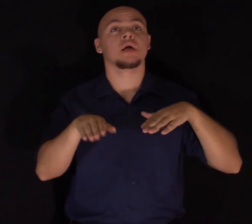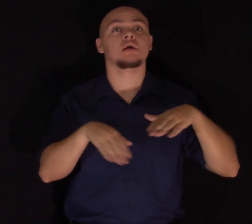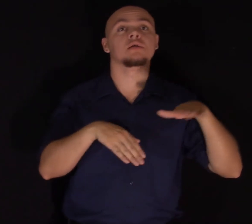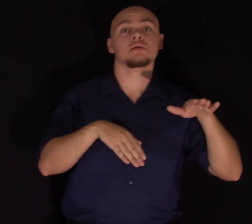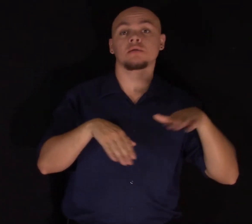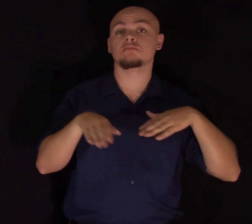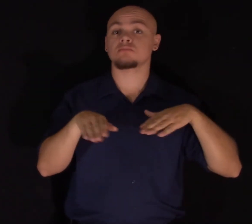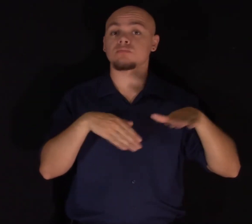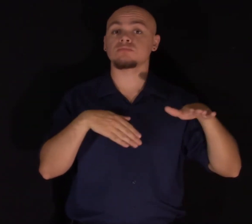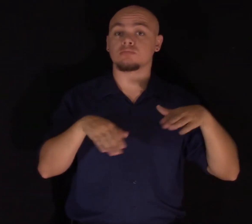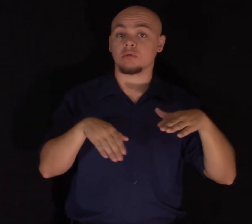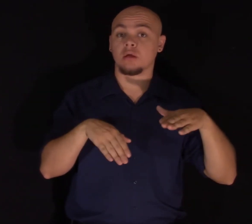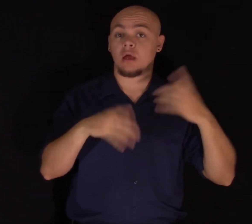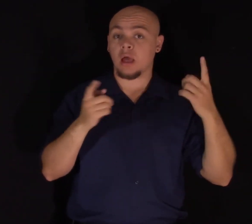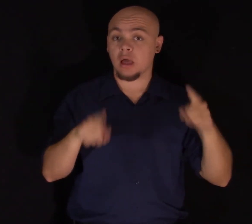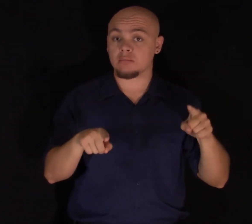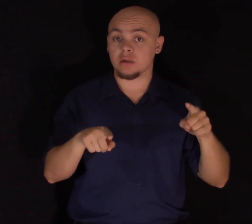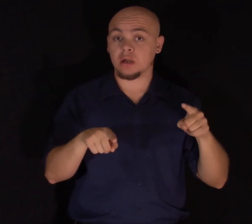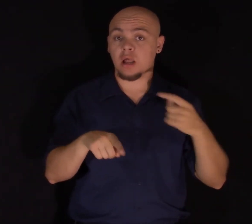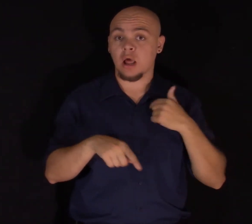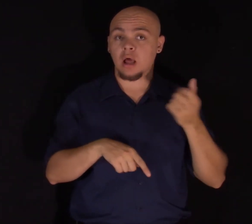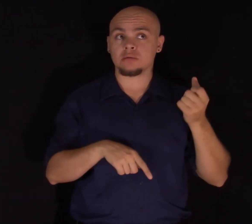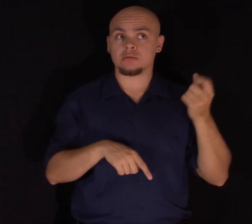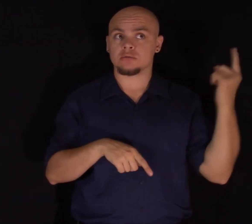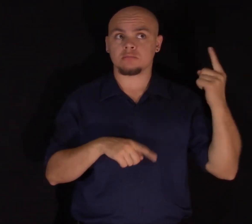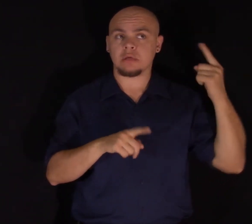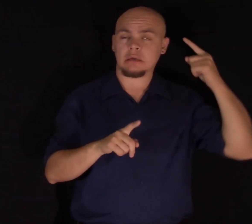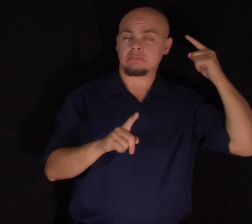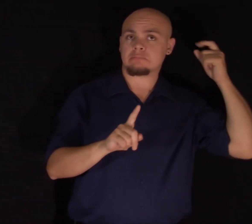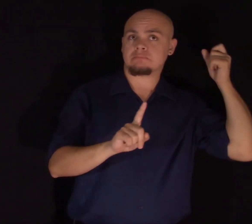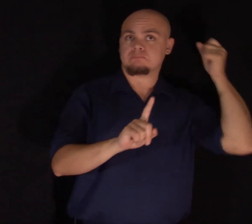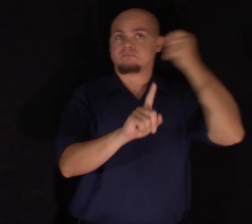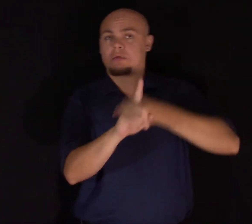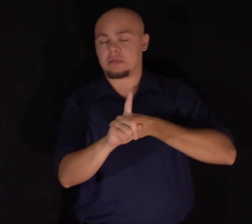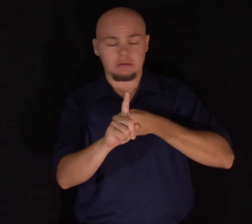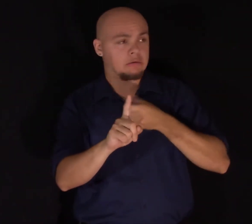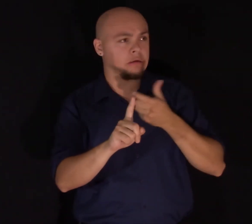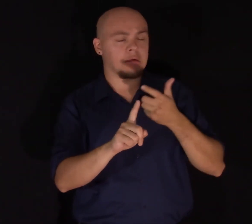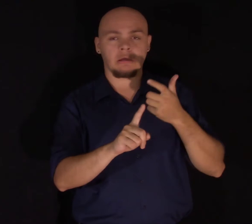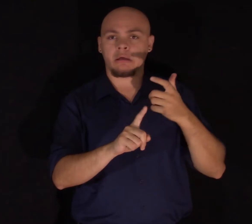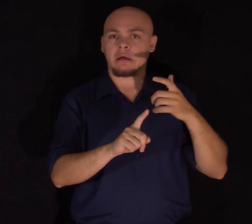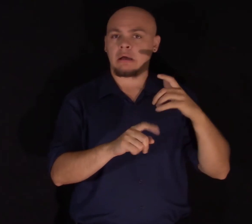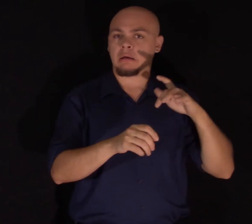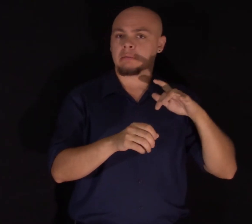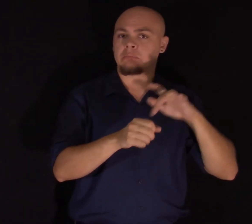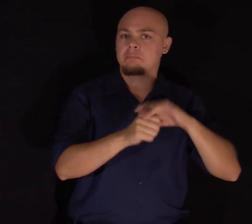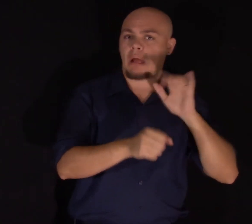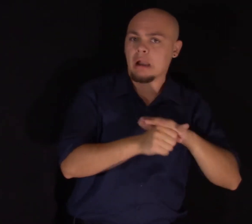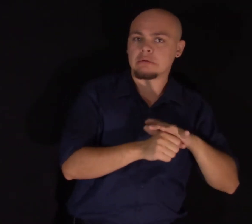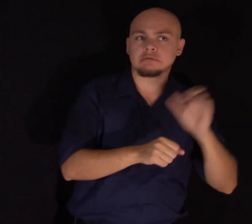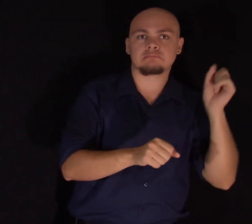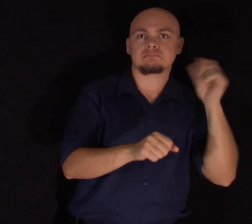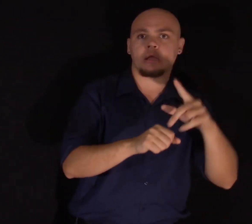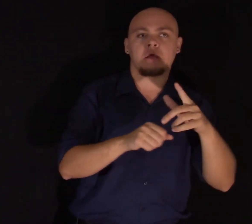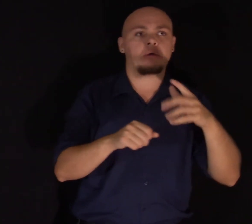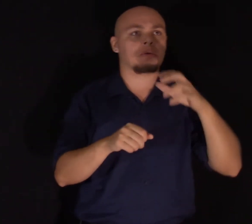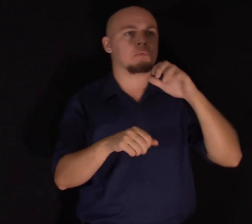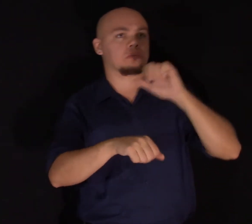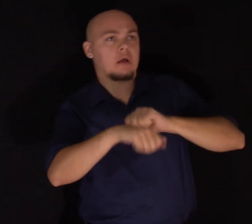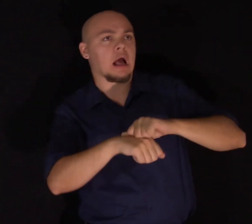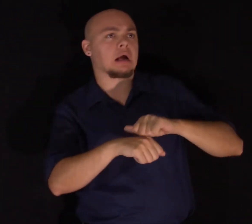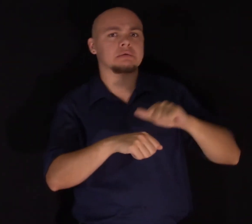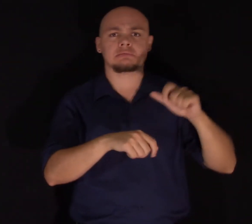along the parade route, I began getting hit with bottles, soda pop cans, rocks, and debris from the